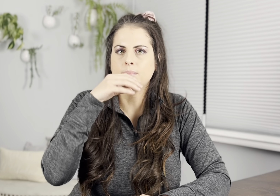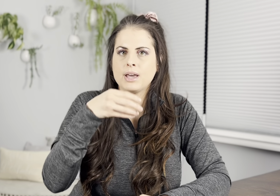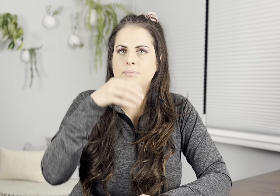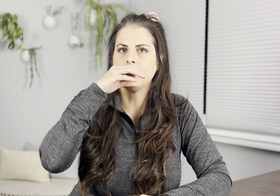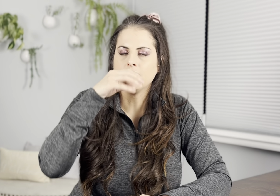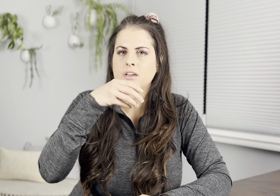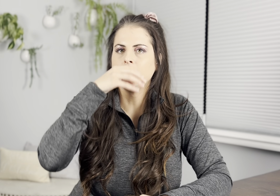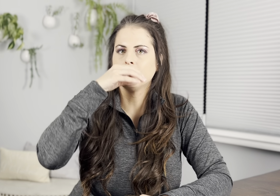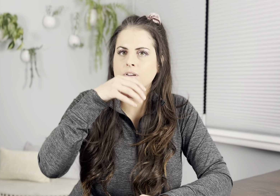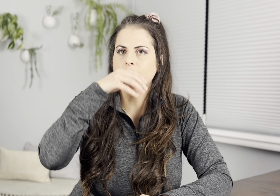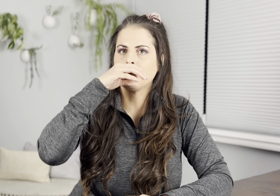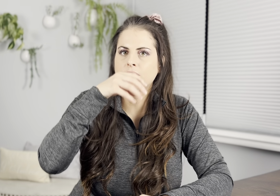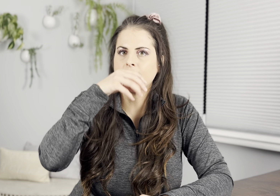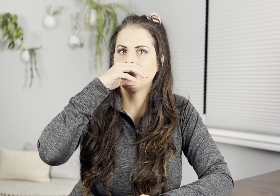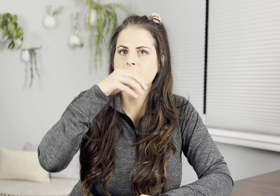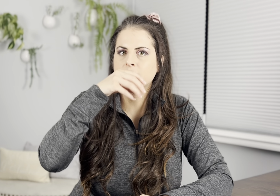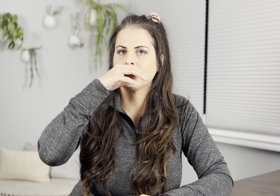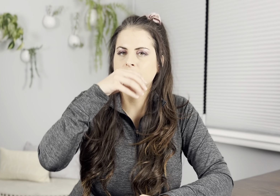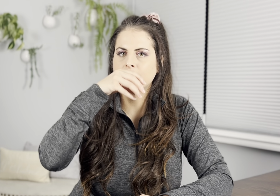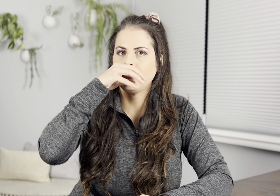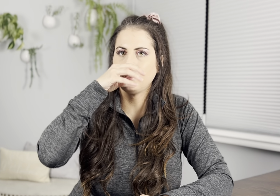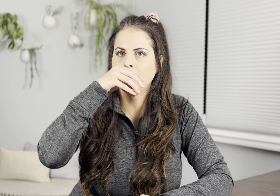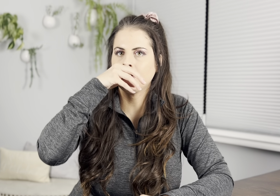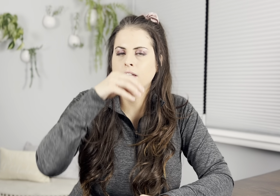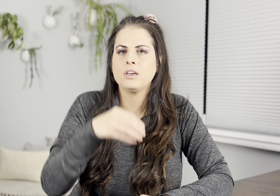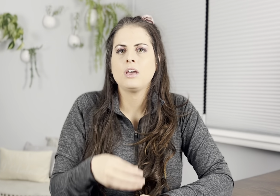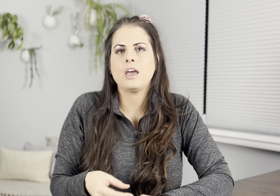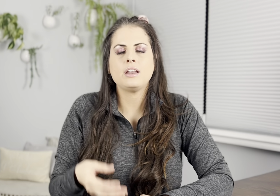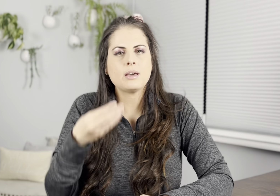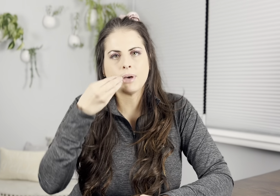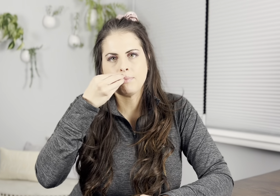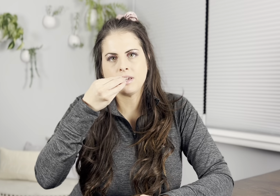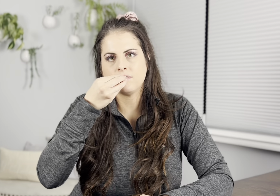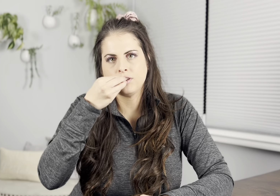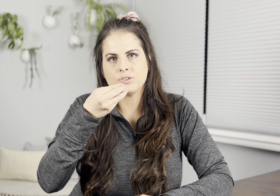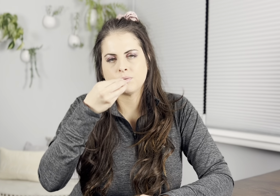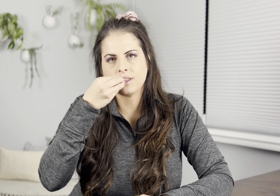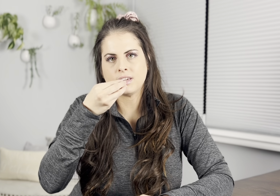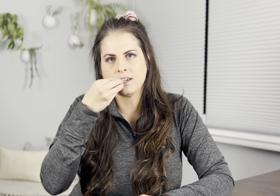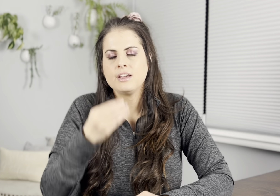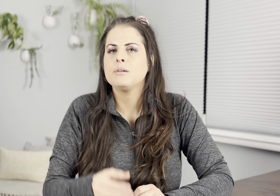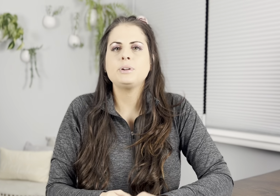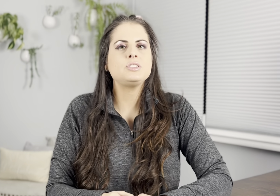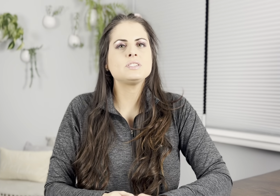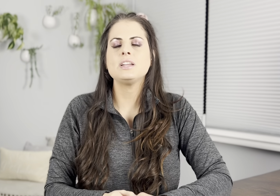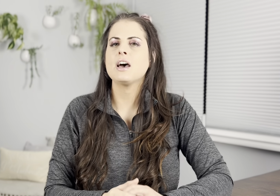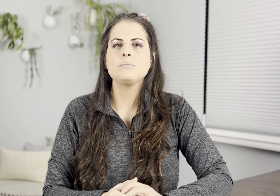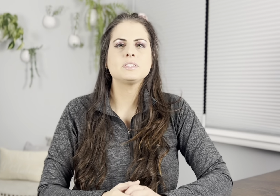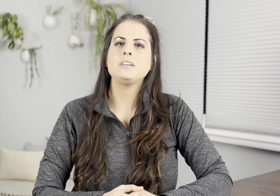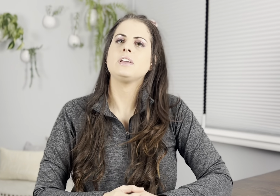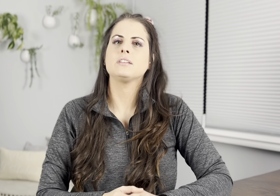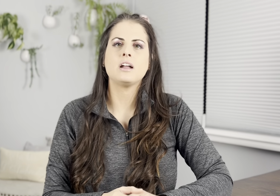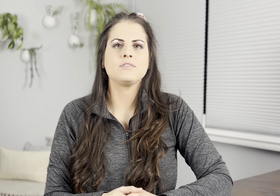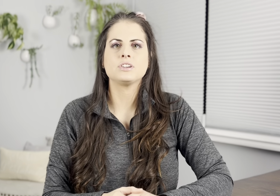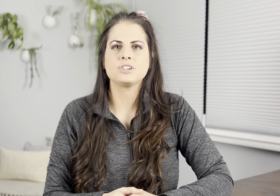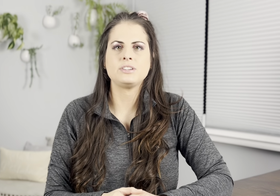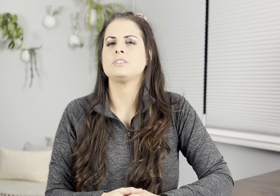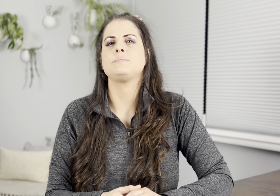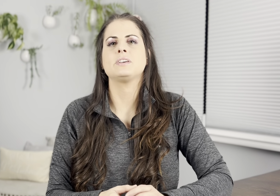might be, you know, looking more like this for drink, and that might be confused with eat, but it helps alleviate a lot of frustrations, because then